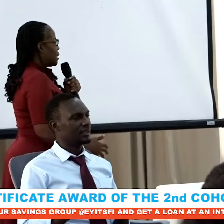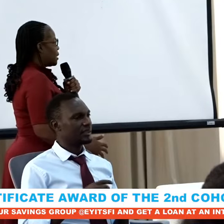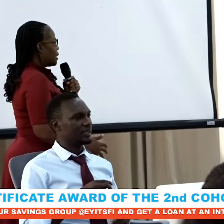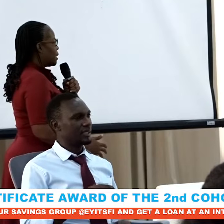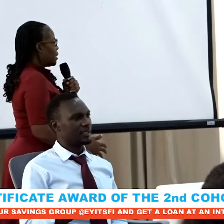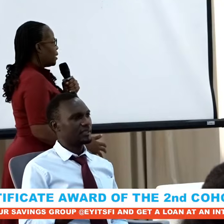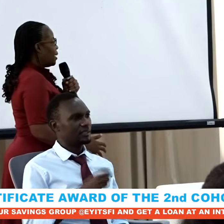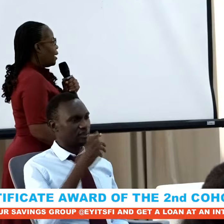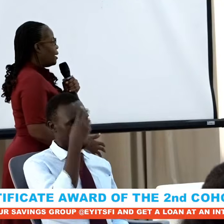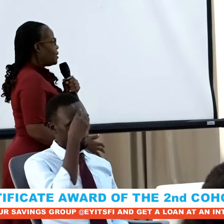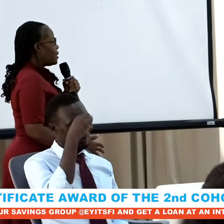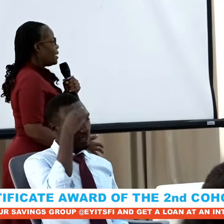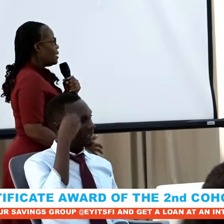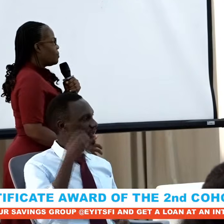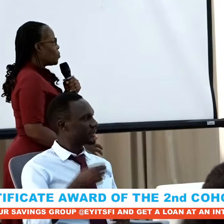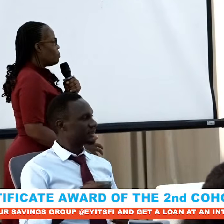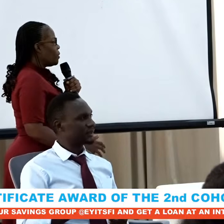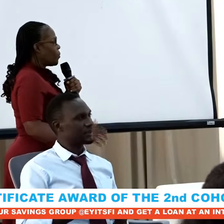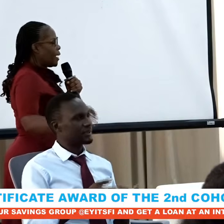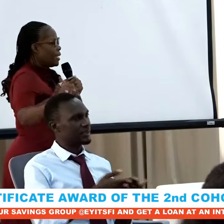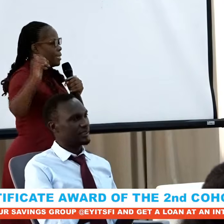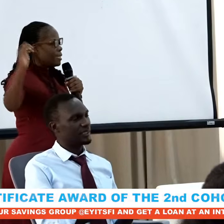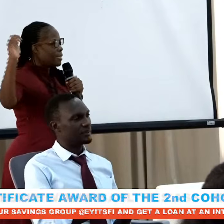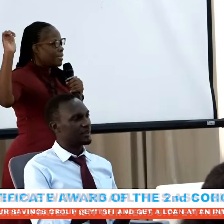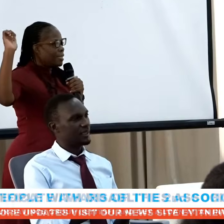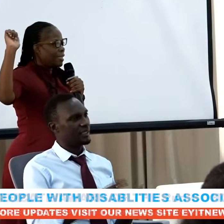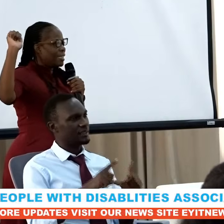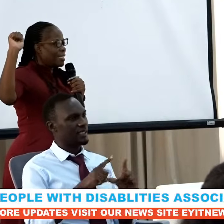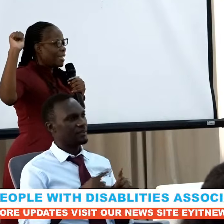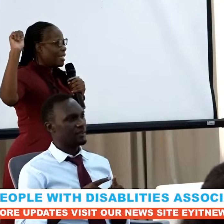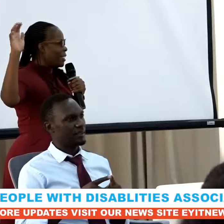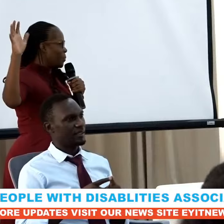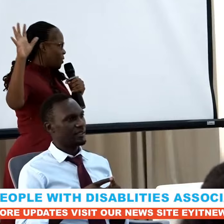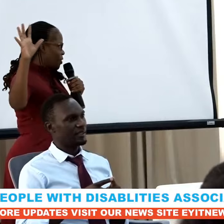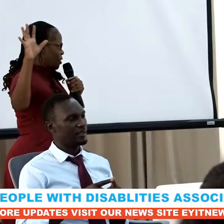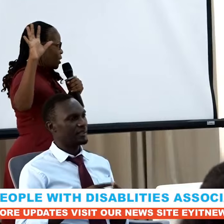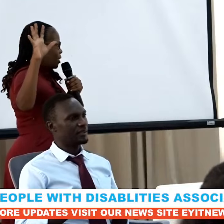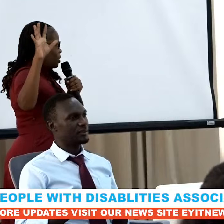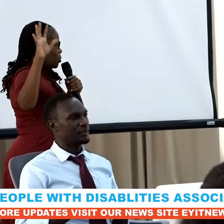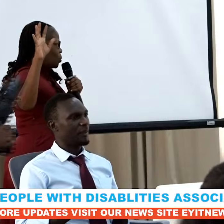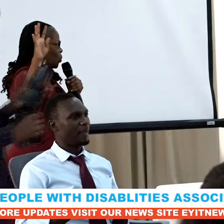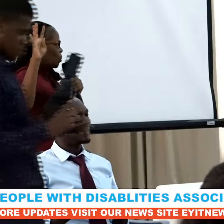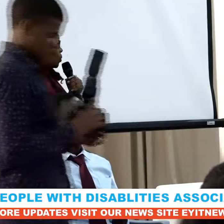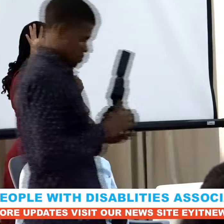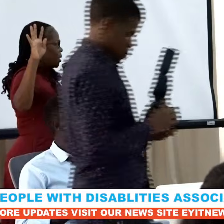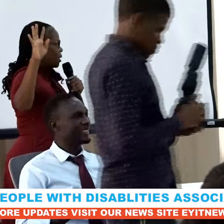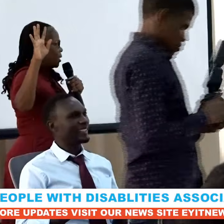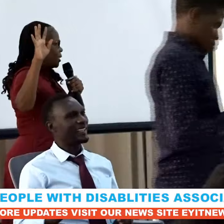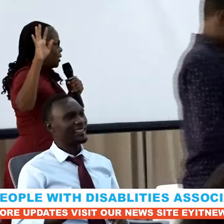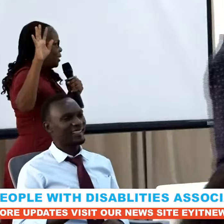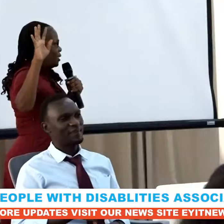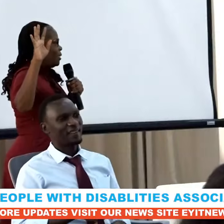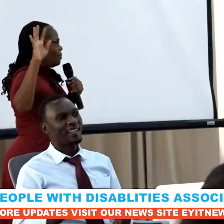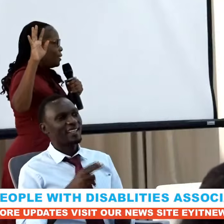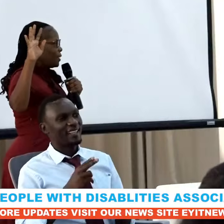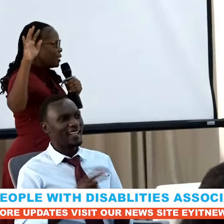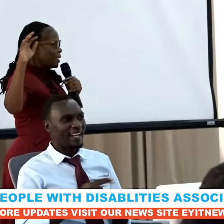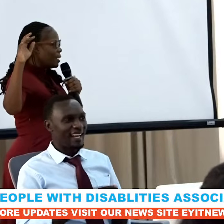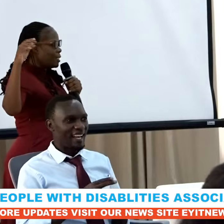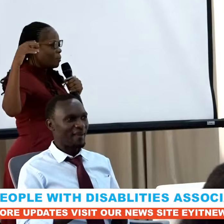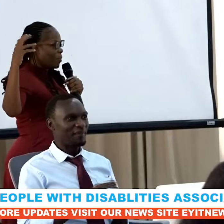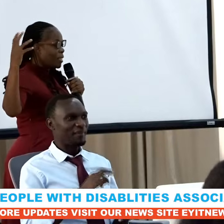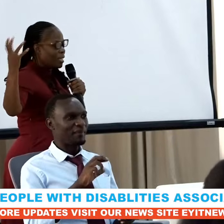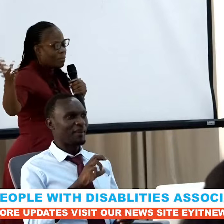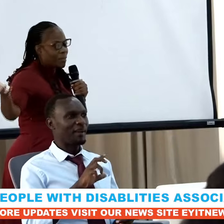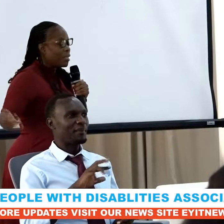certificates, and their names will be read in the sign language. So if they read Nakat